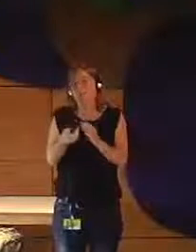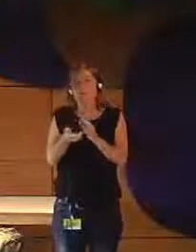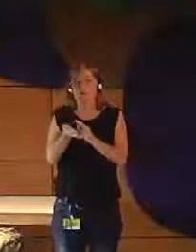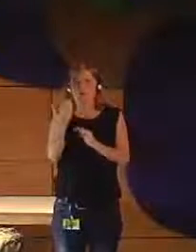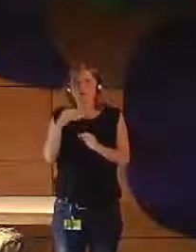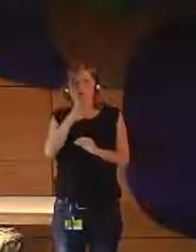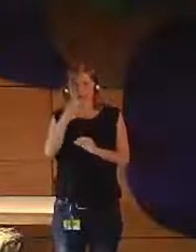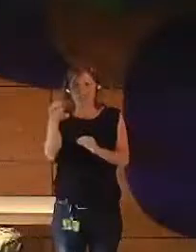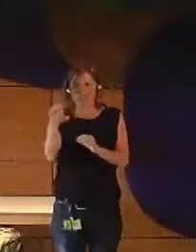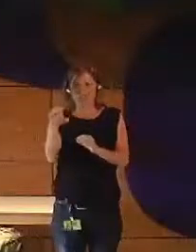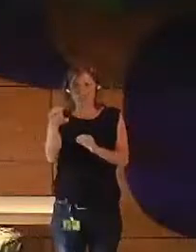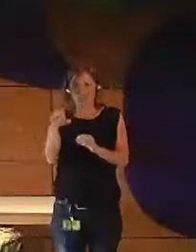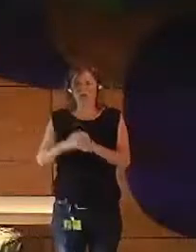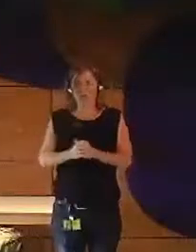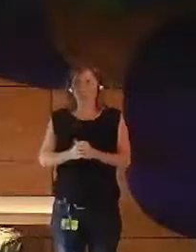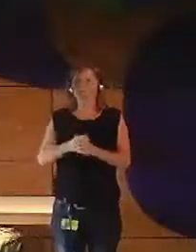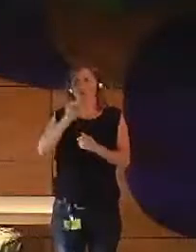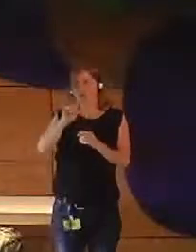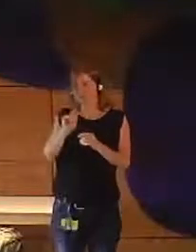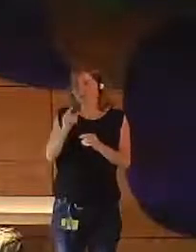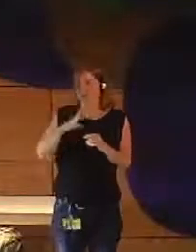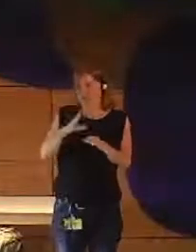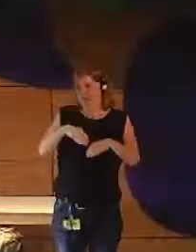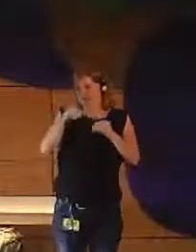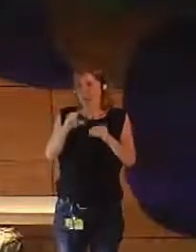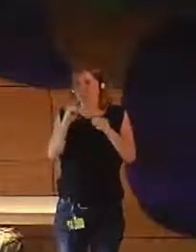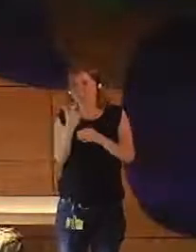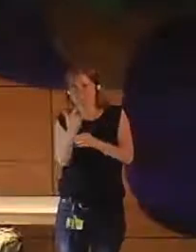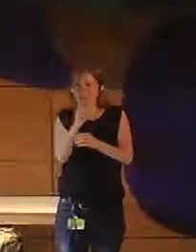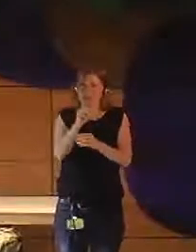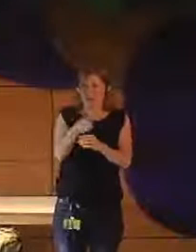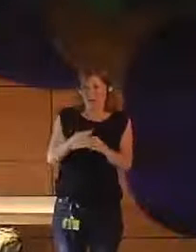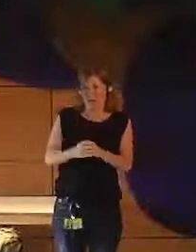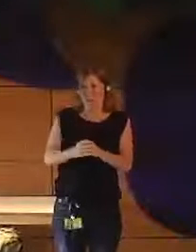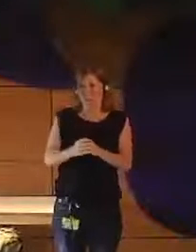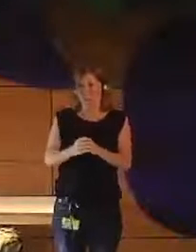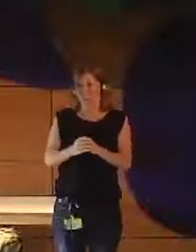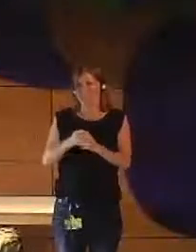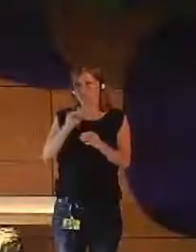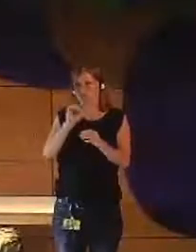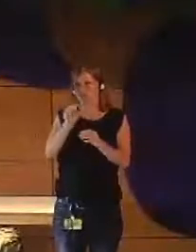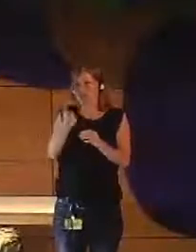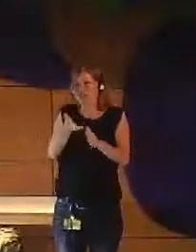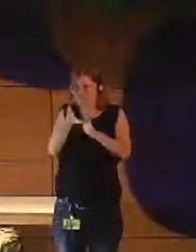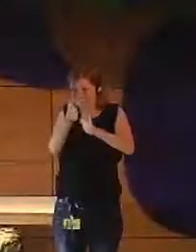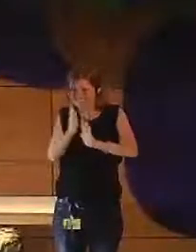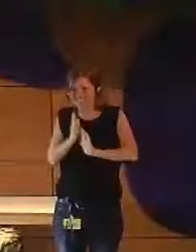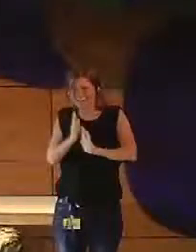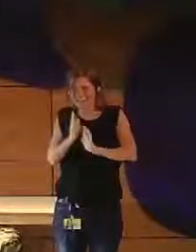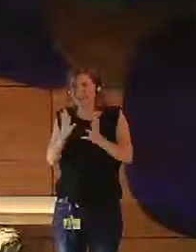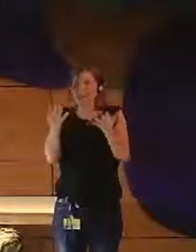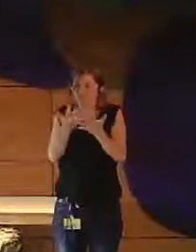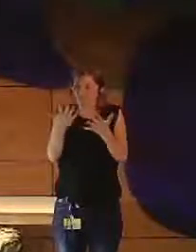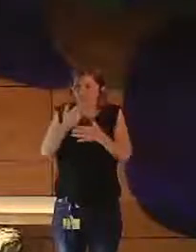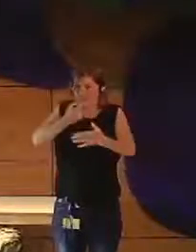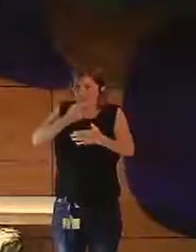2 micrograms. So it's 1/10 the dose of estrogen in the pill. So you do something like 2, some people do 2,